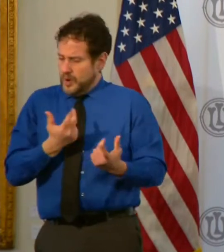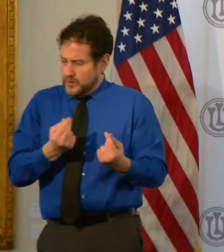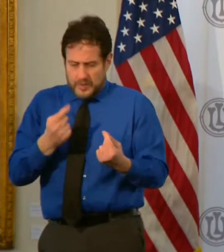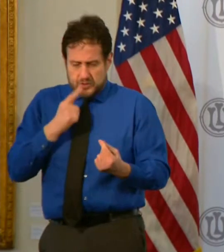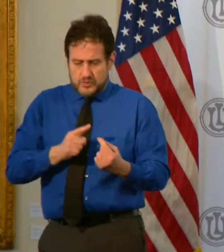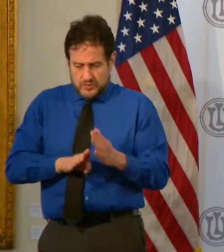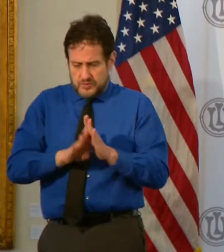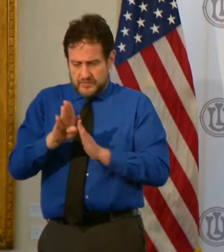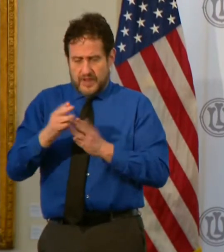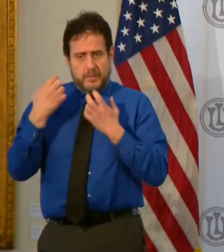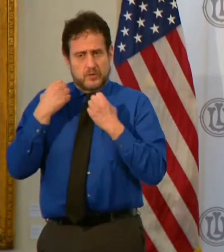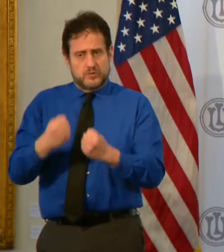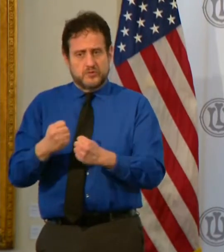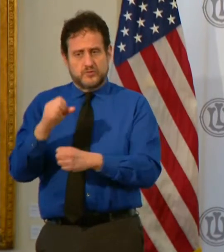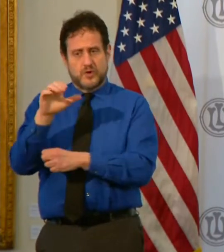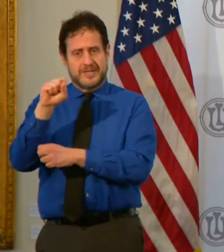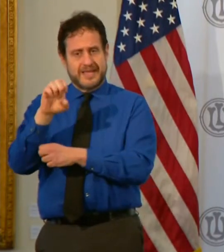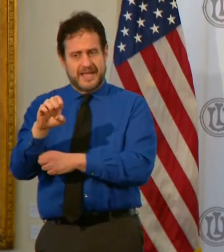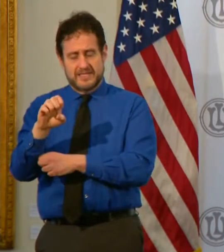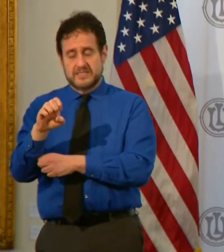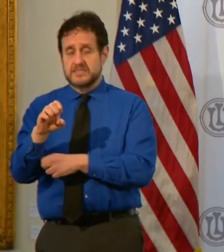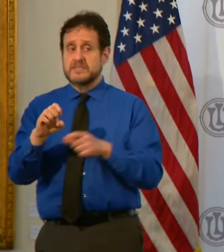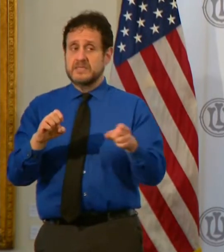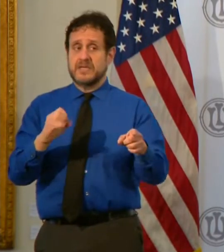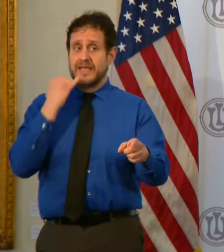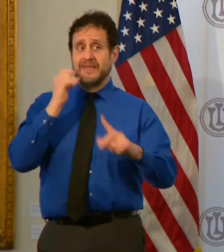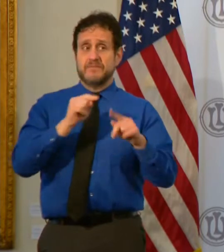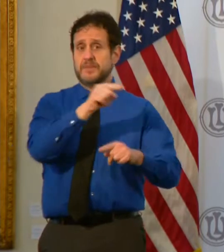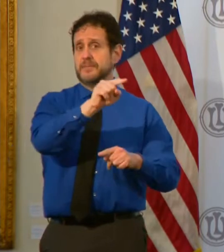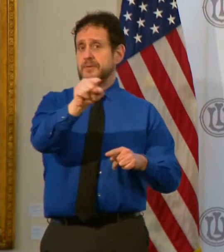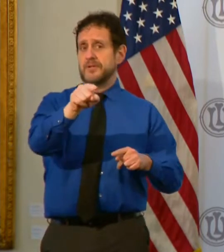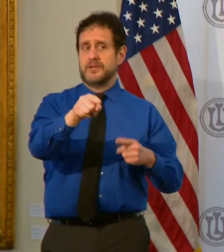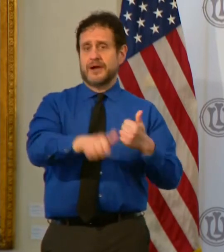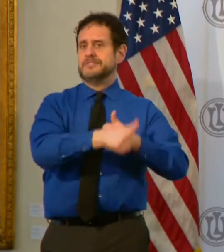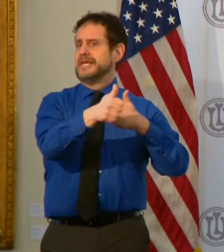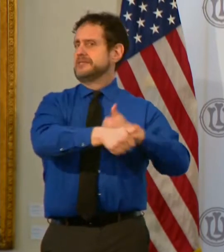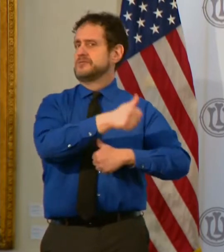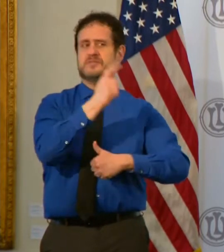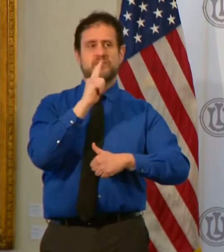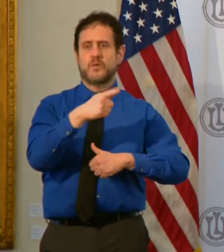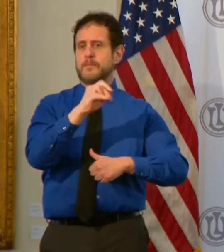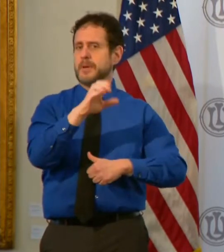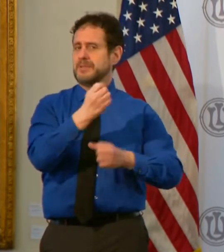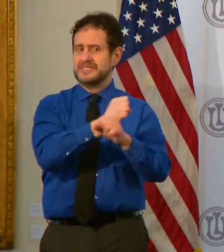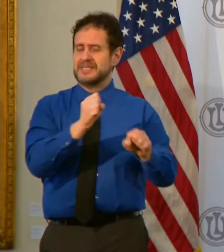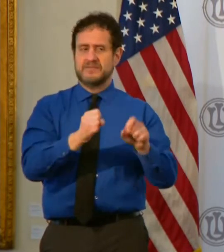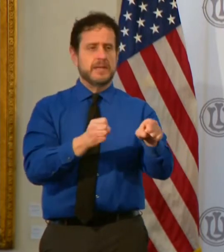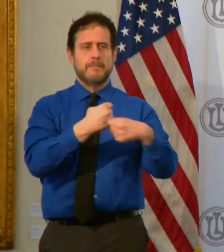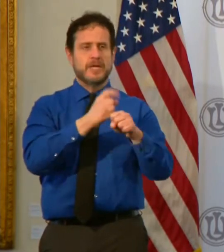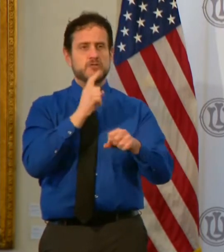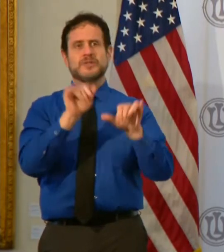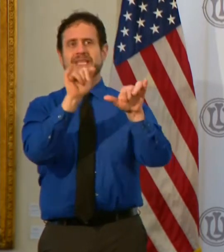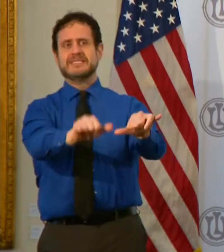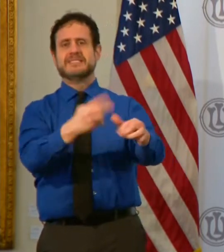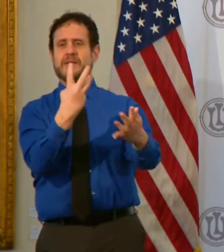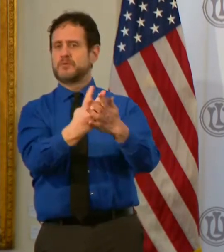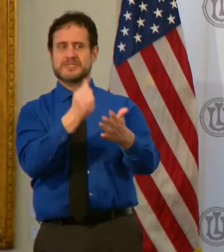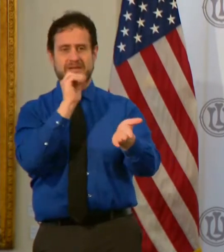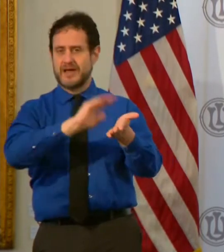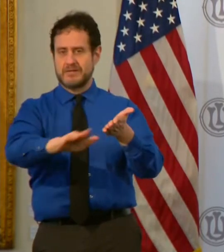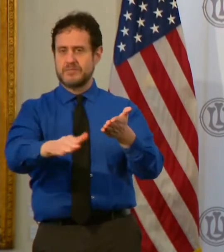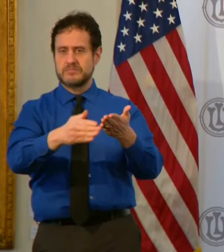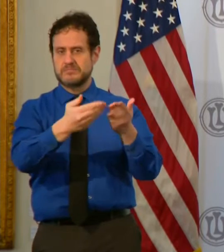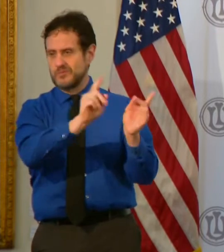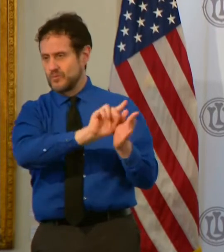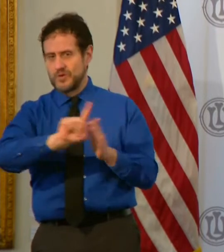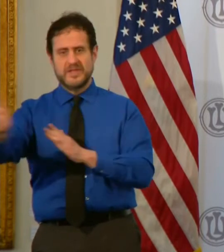people who are a threat to public safety aren't released? How do we make sure that our bond and our electronic